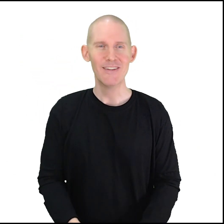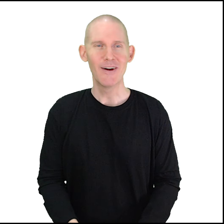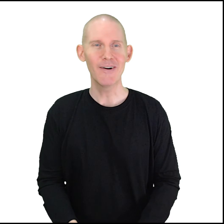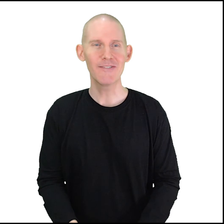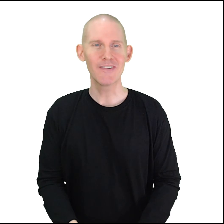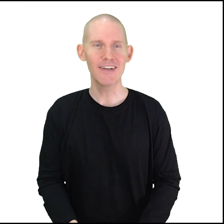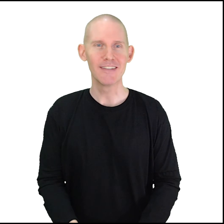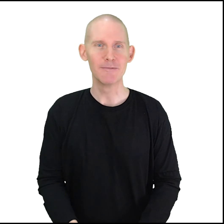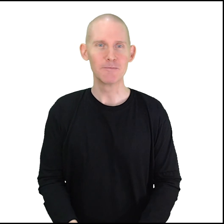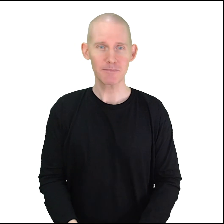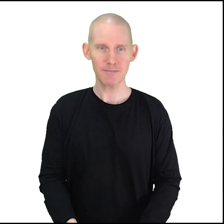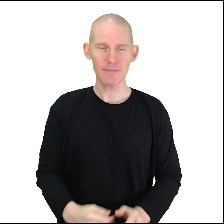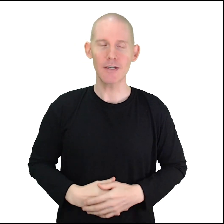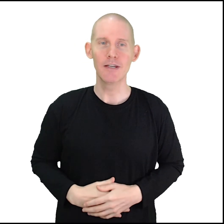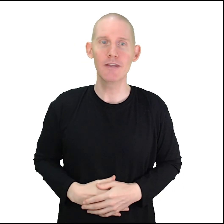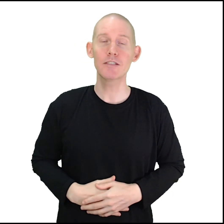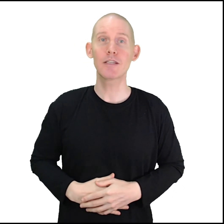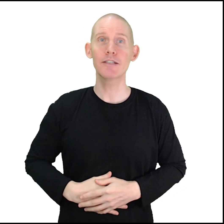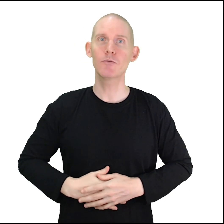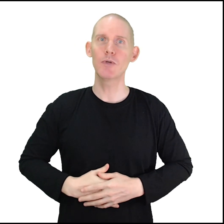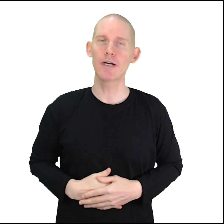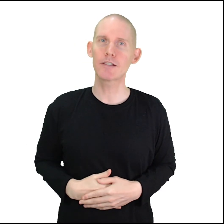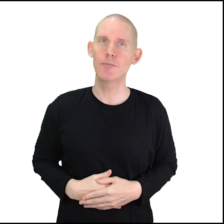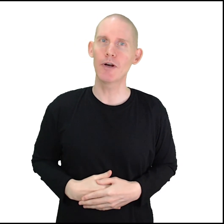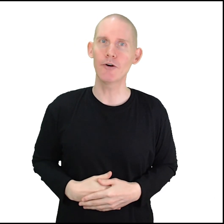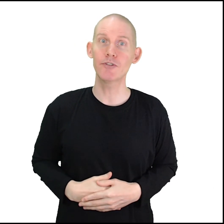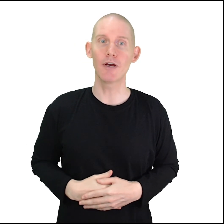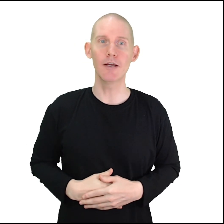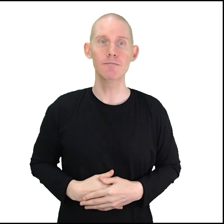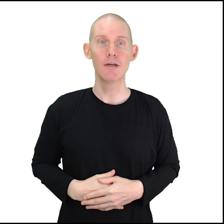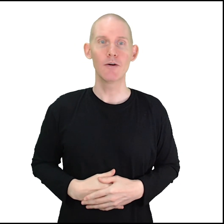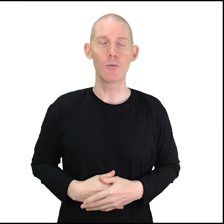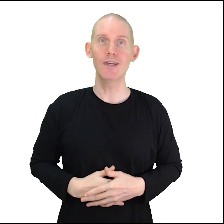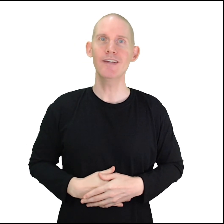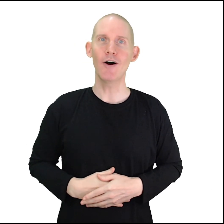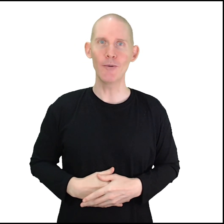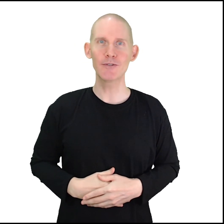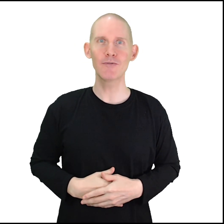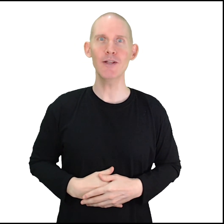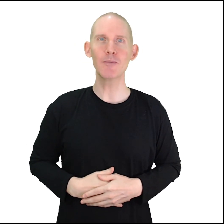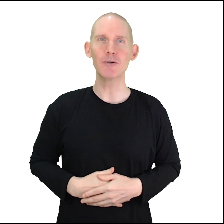All right. In this lesson, we talked about how to sign we always available.